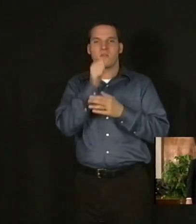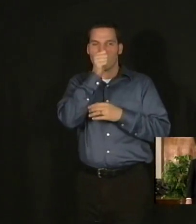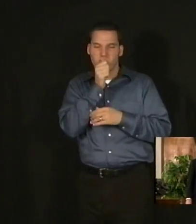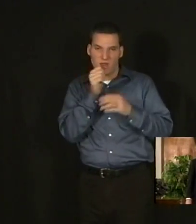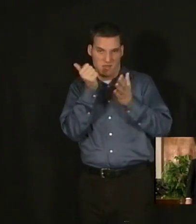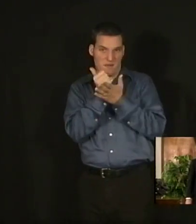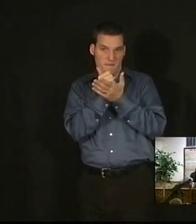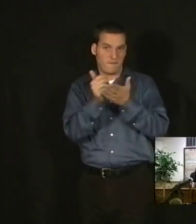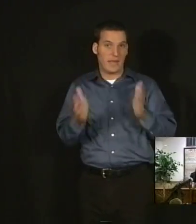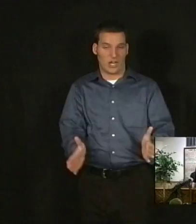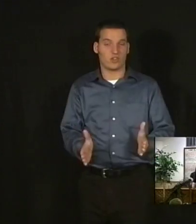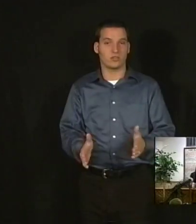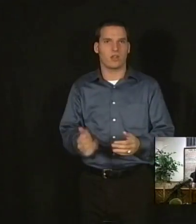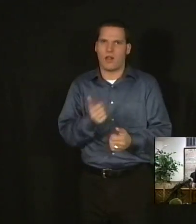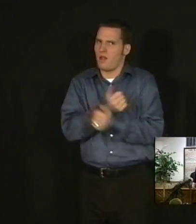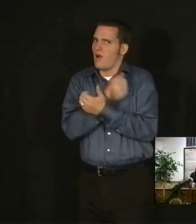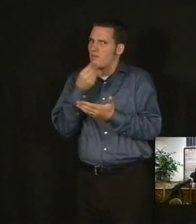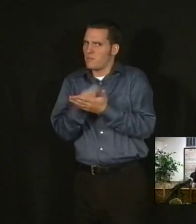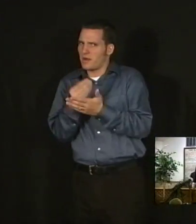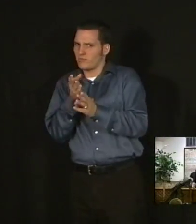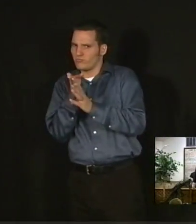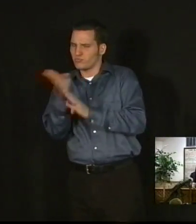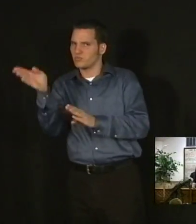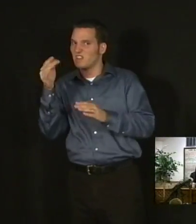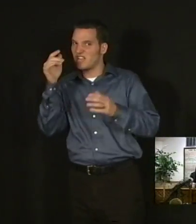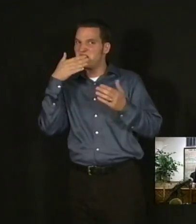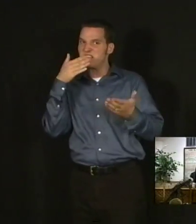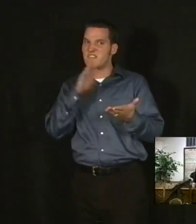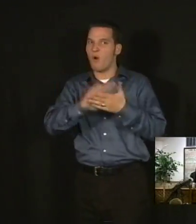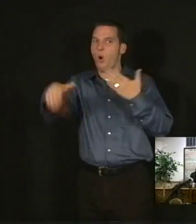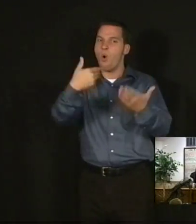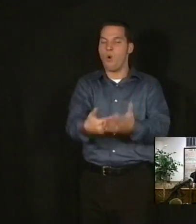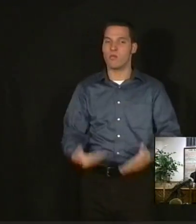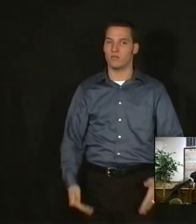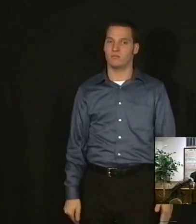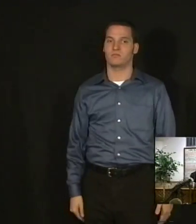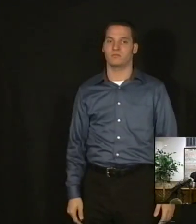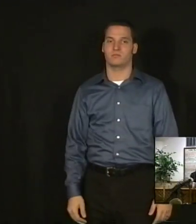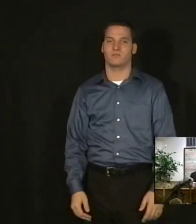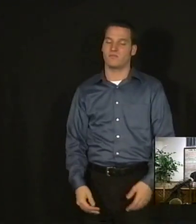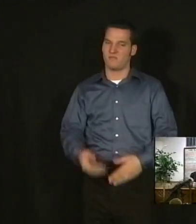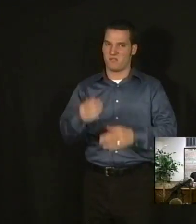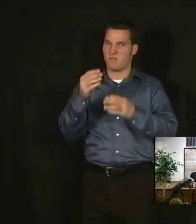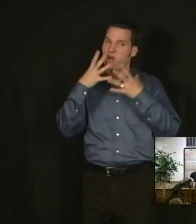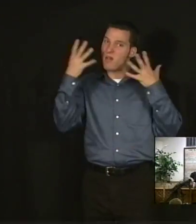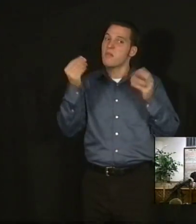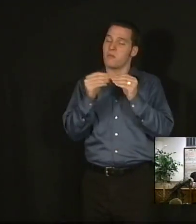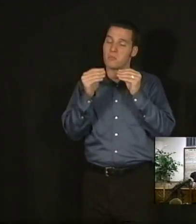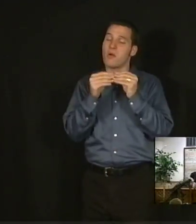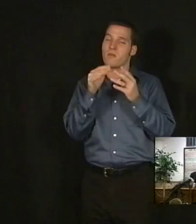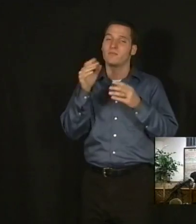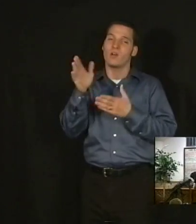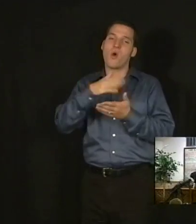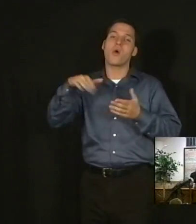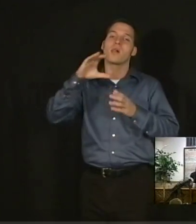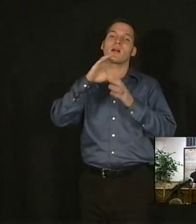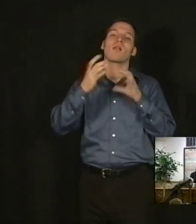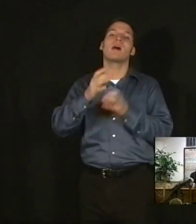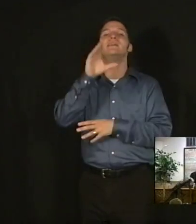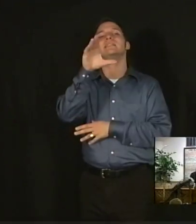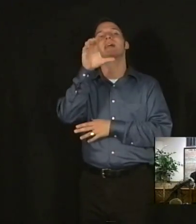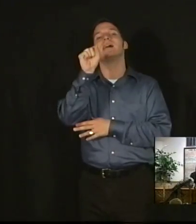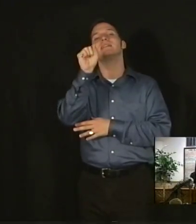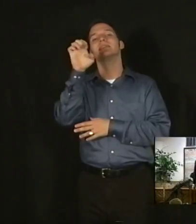of bankers. Remember, love of money is the root of all evil. Got a whole lot more on that in our college class,